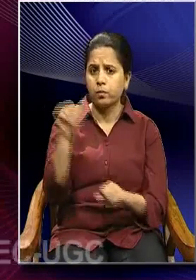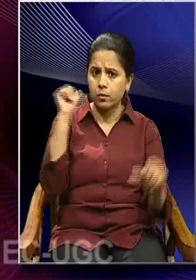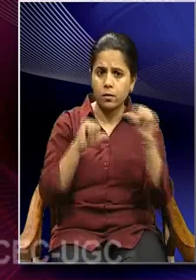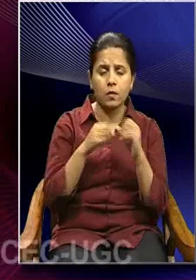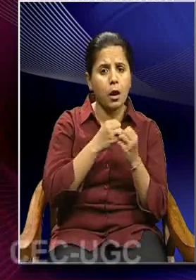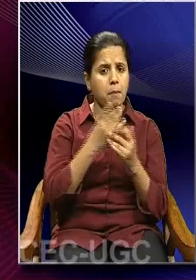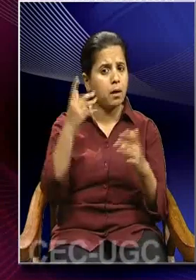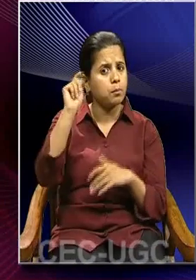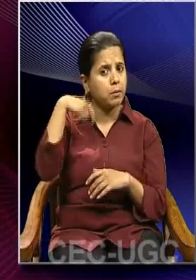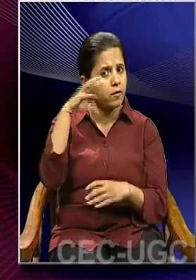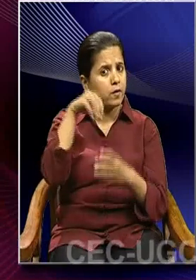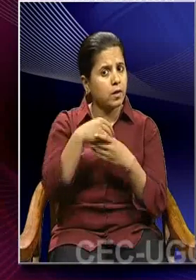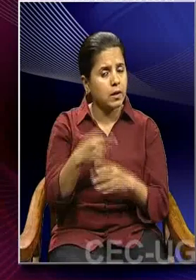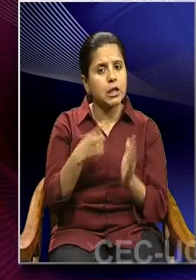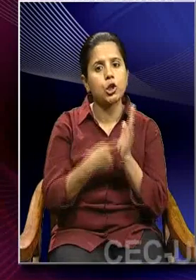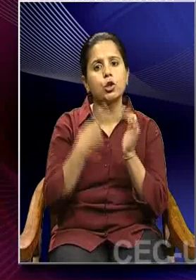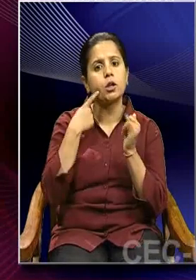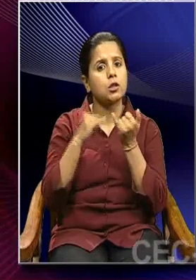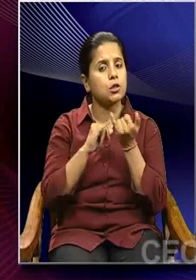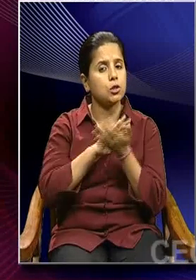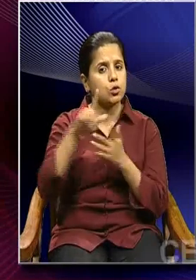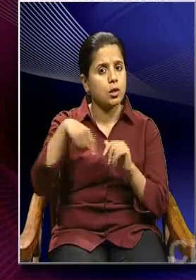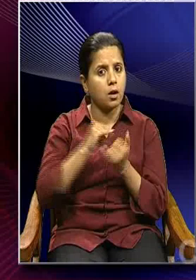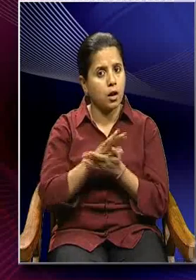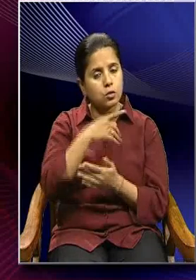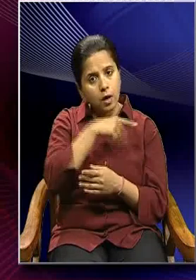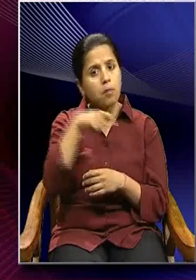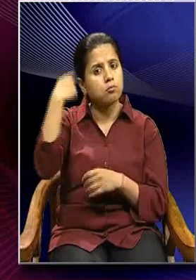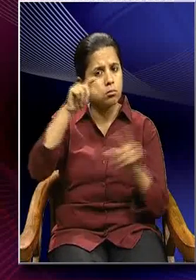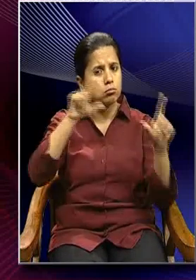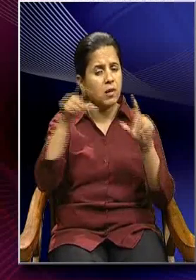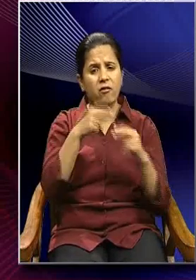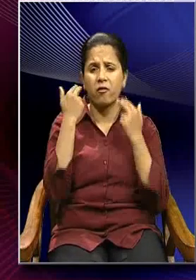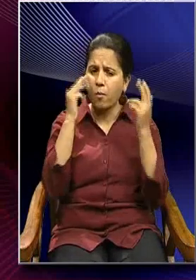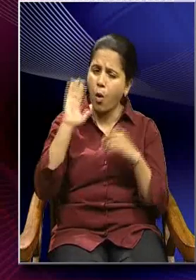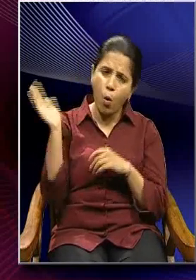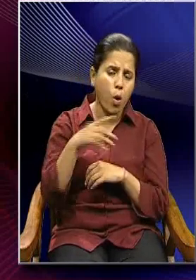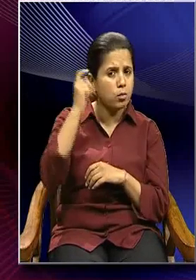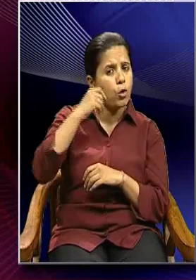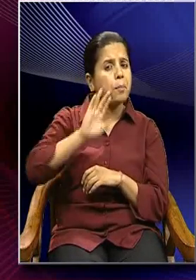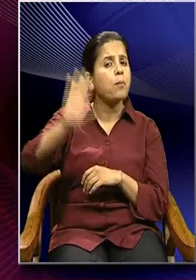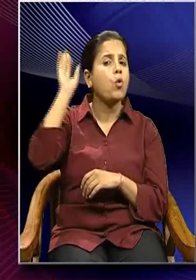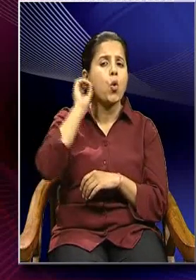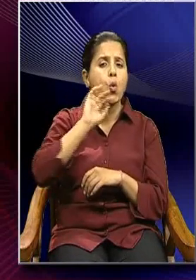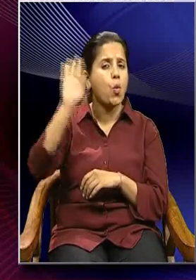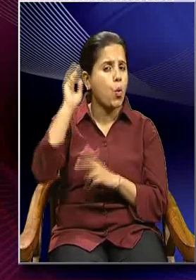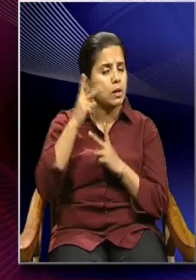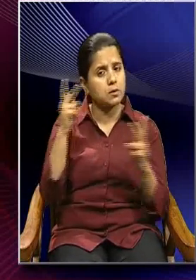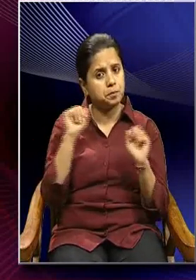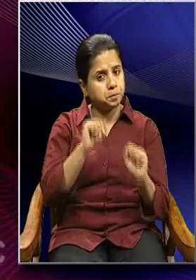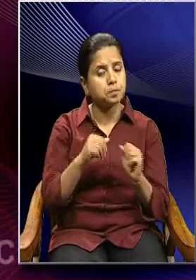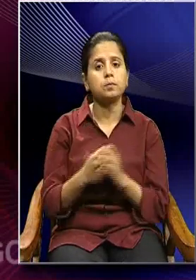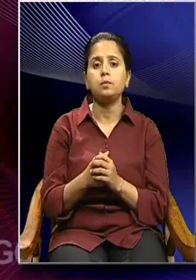many of the films made by Rishikesh Mukherjee, and all these films, they were very popular in those times as well.